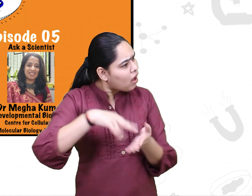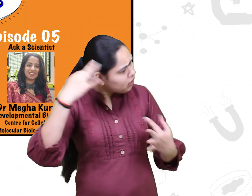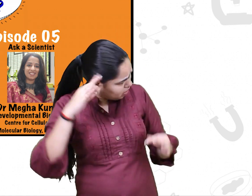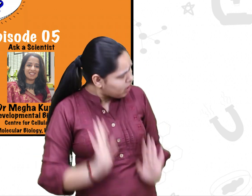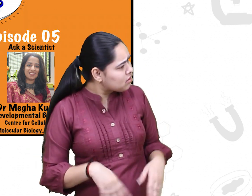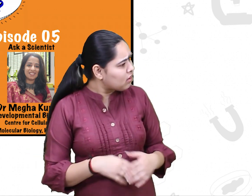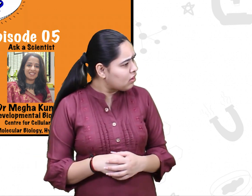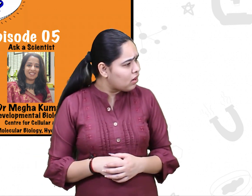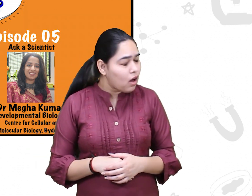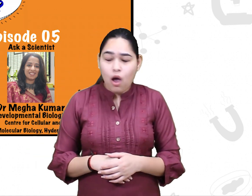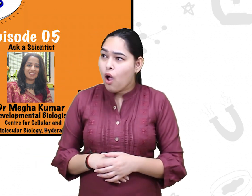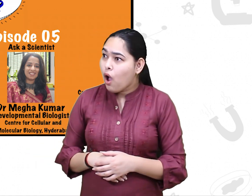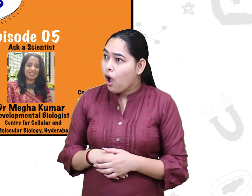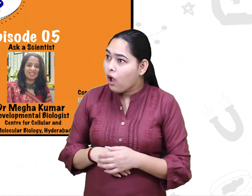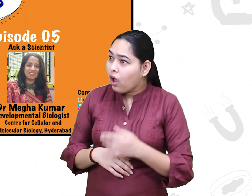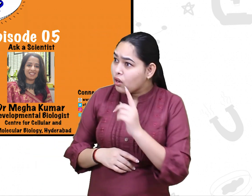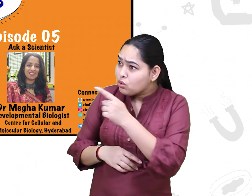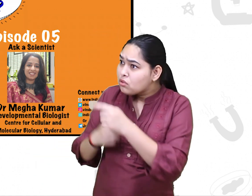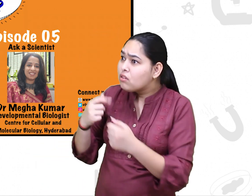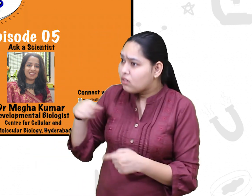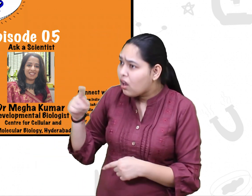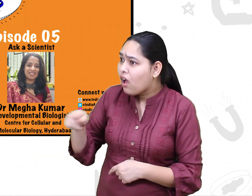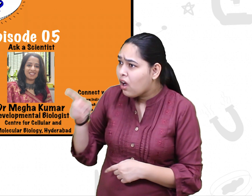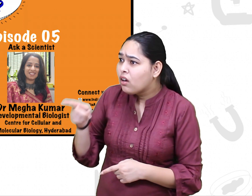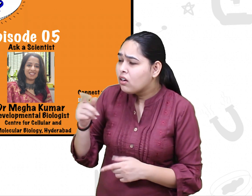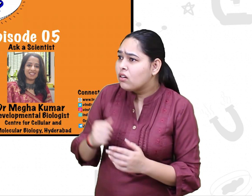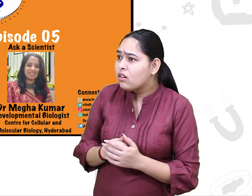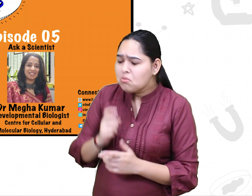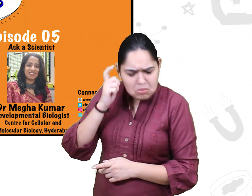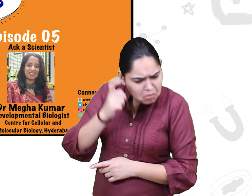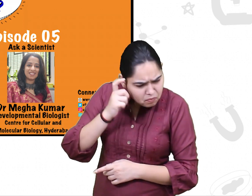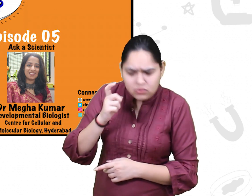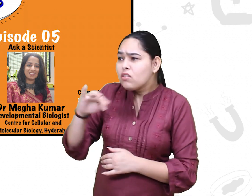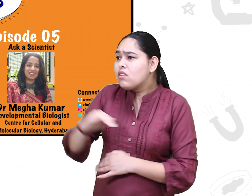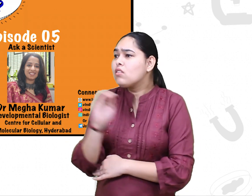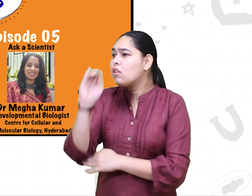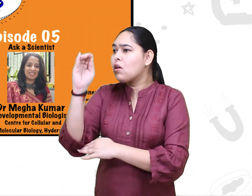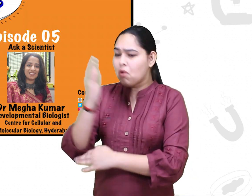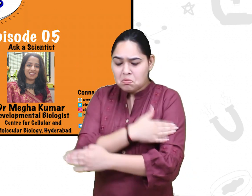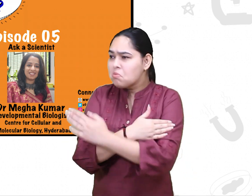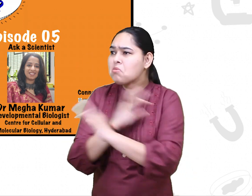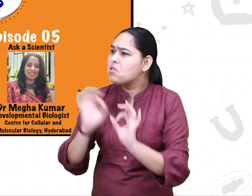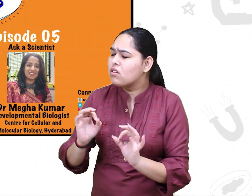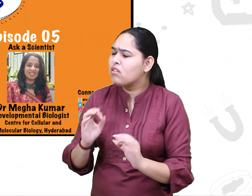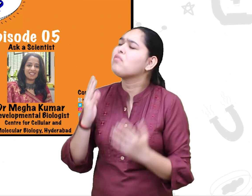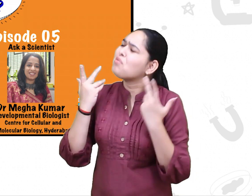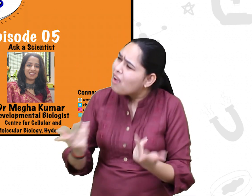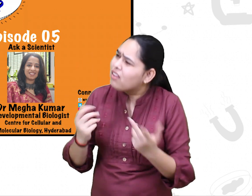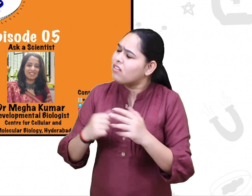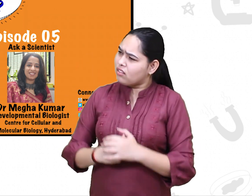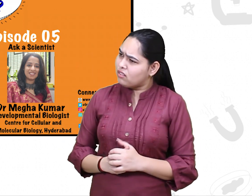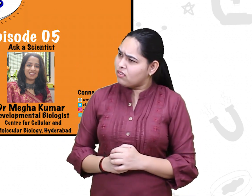no legs and arms, you say it's standing and dancing? Yikes,